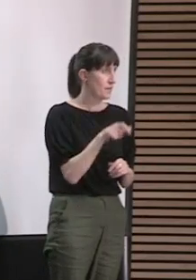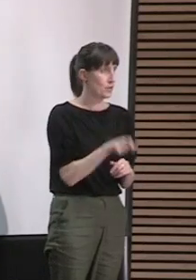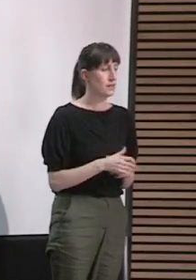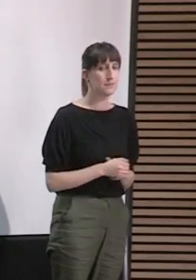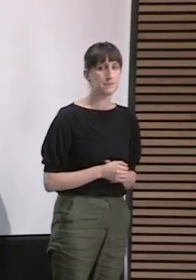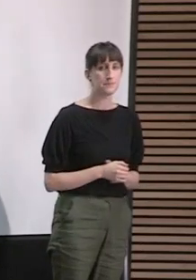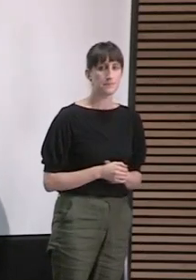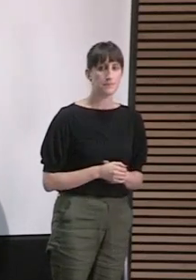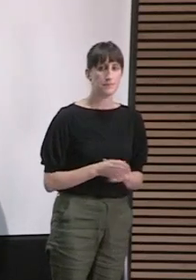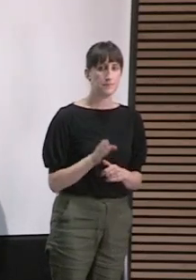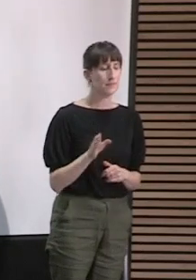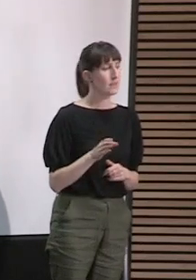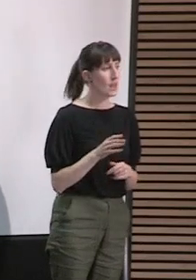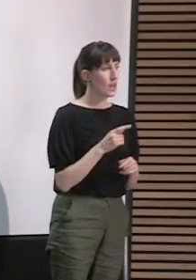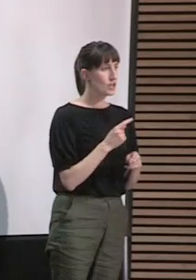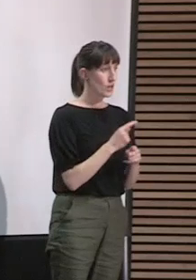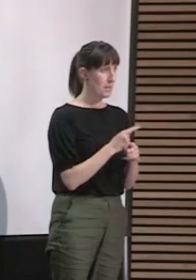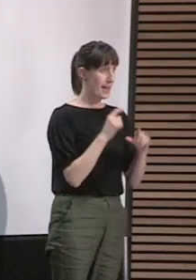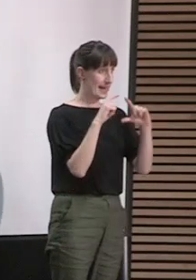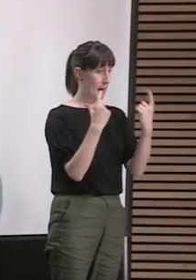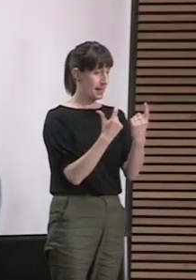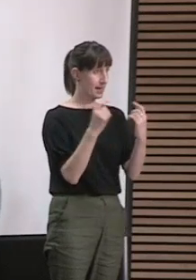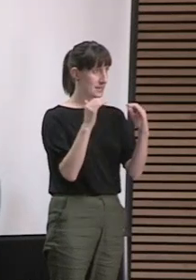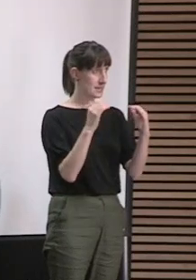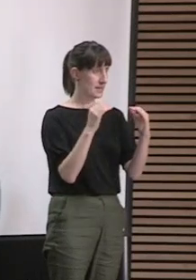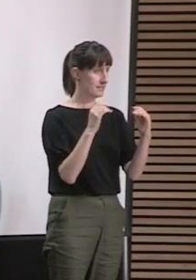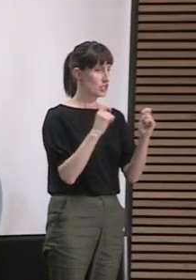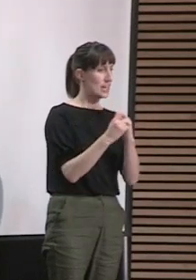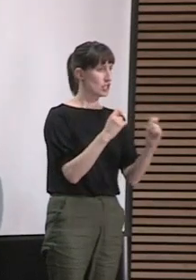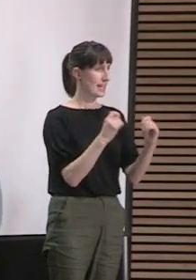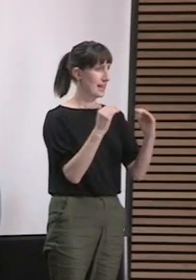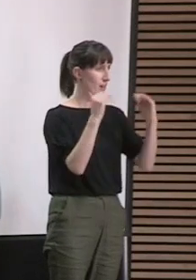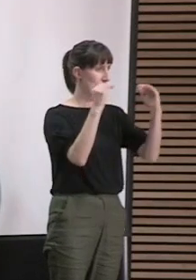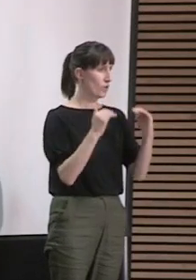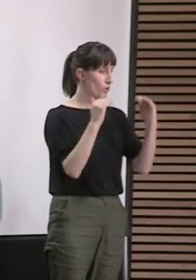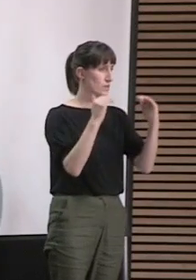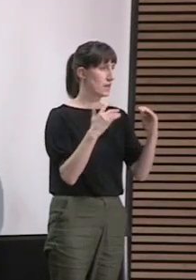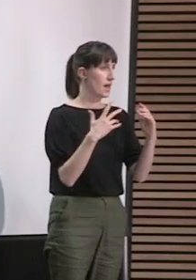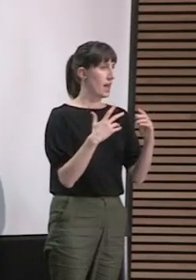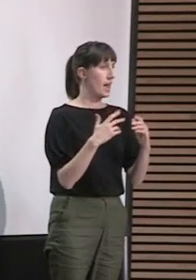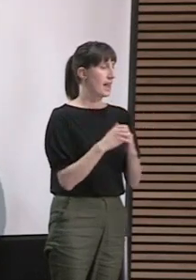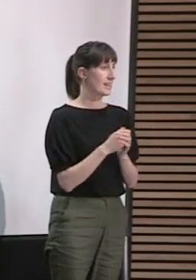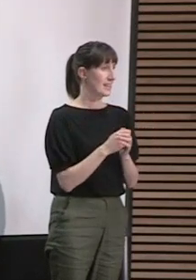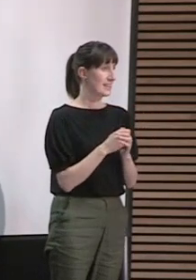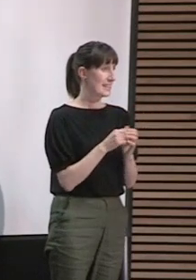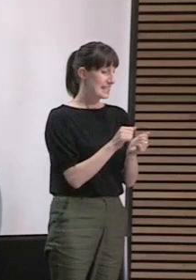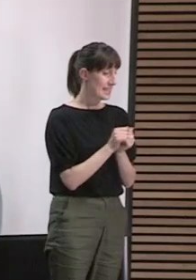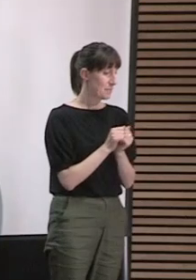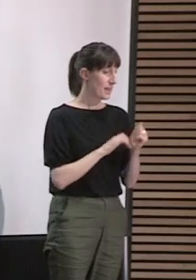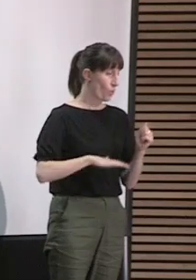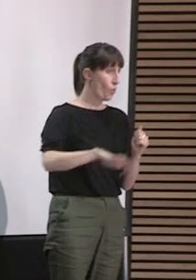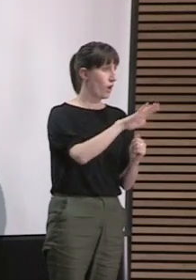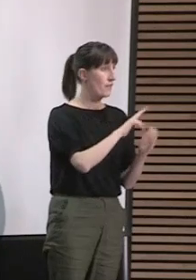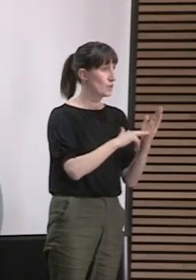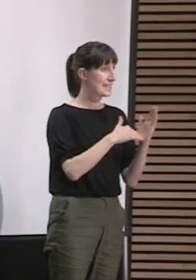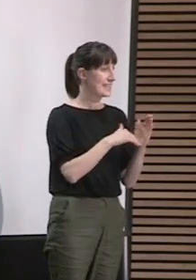alert levels and dropping the border with Auckland on Sunday and retaining the country at level 2. What was that your advice? What was your